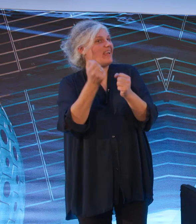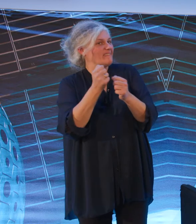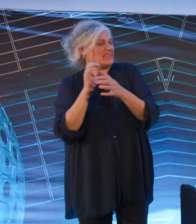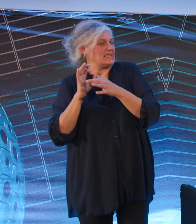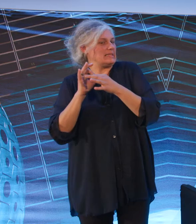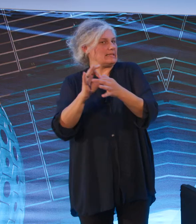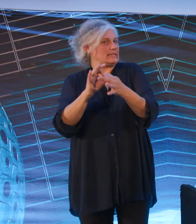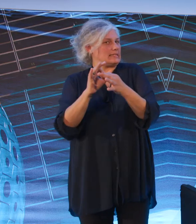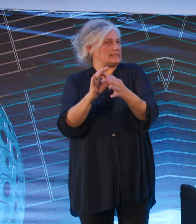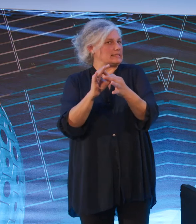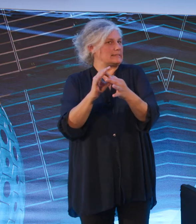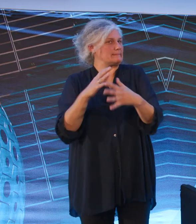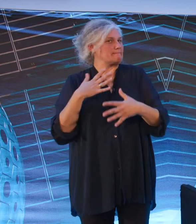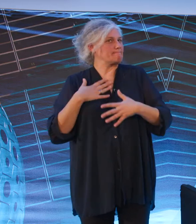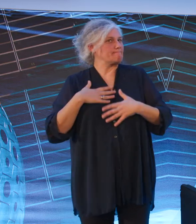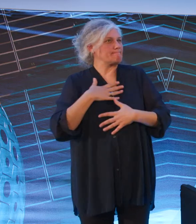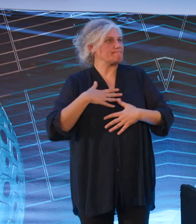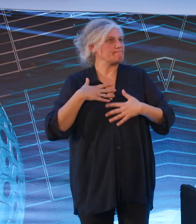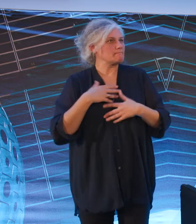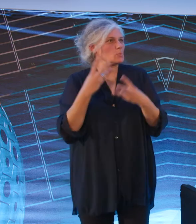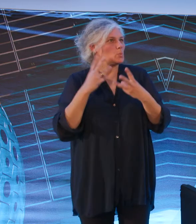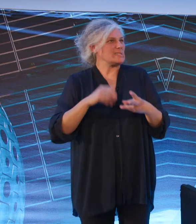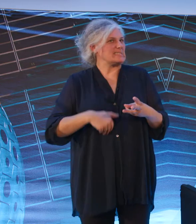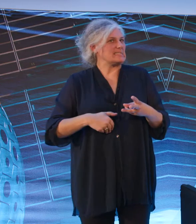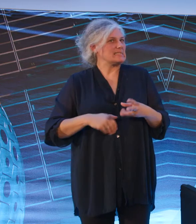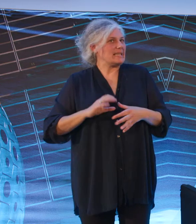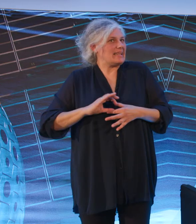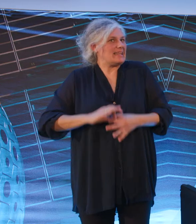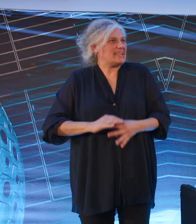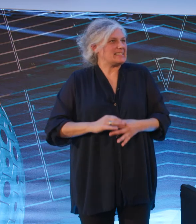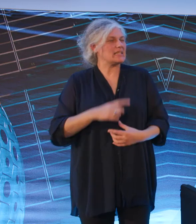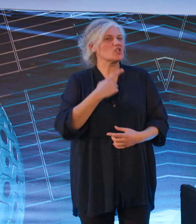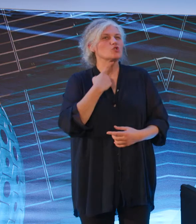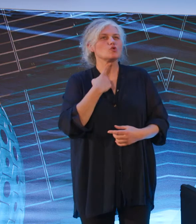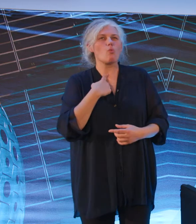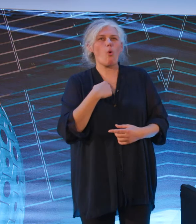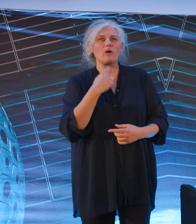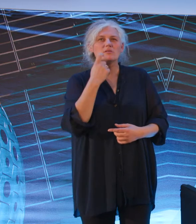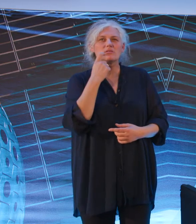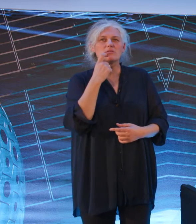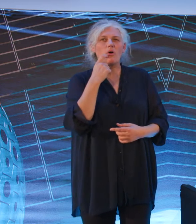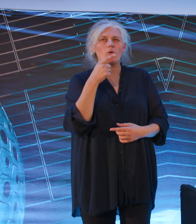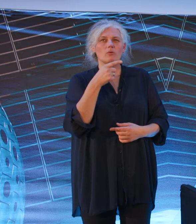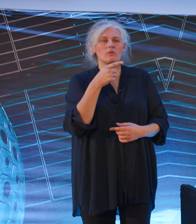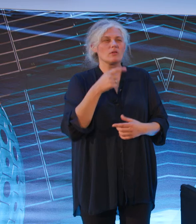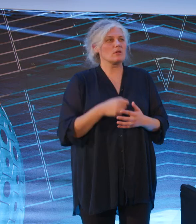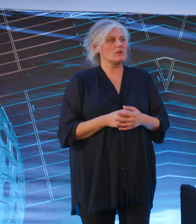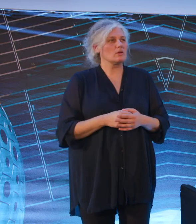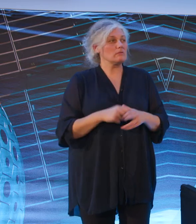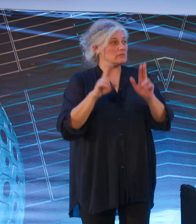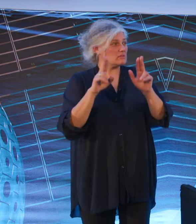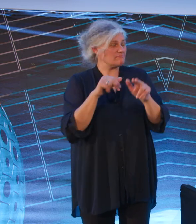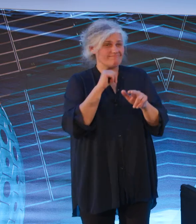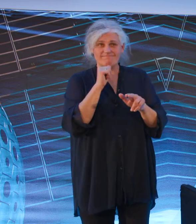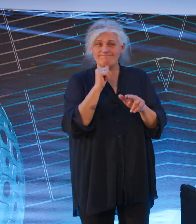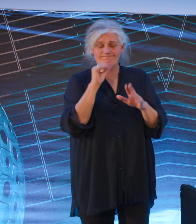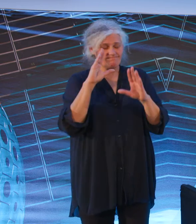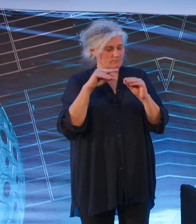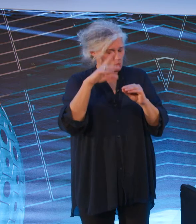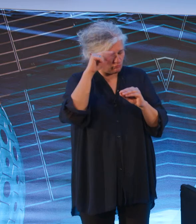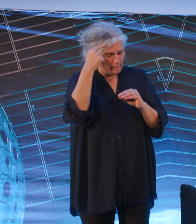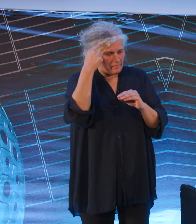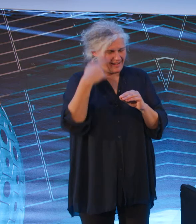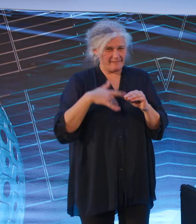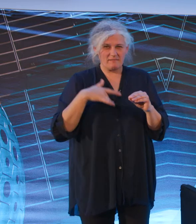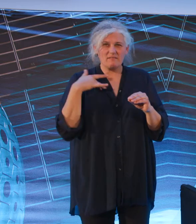lingers unpleasantly in the pit of the stomach, like swallowing the stone of a plum. He can no longer remember what